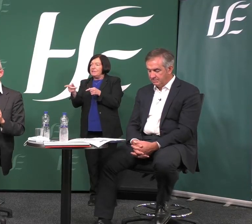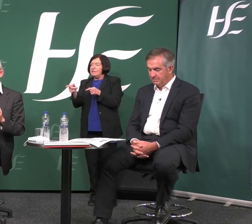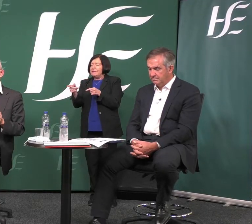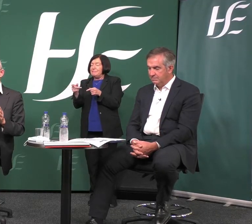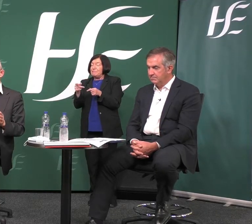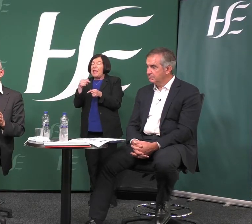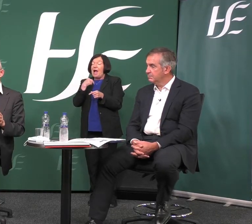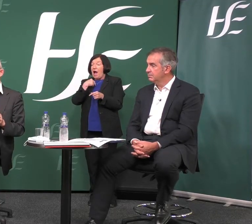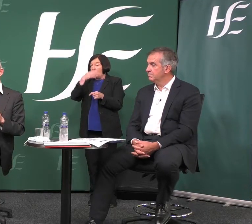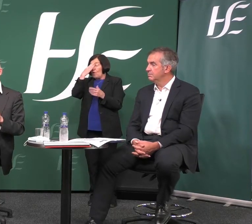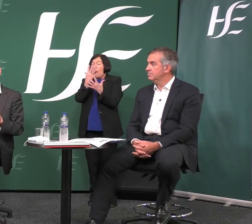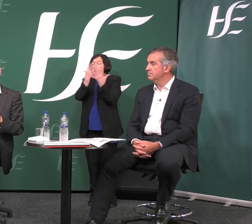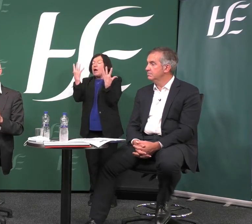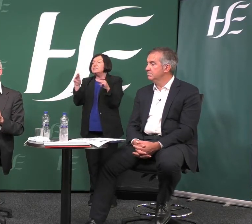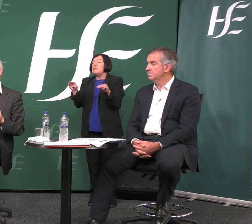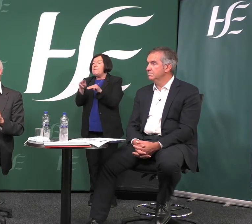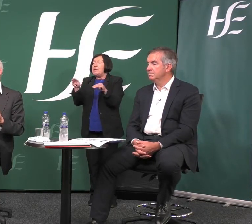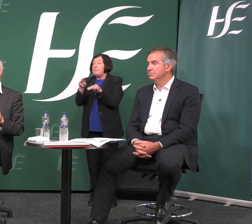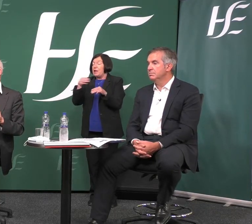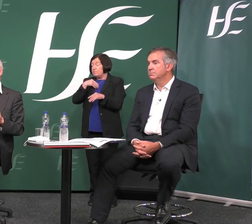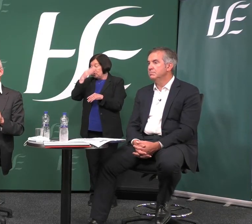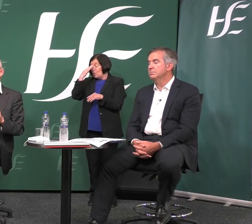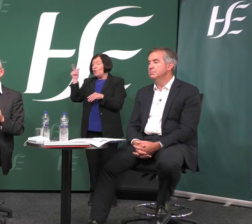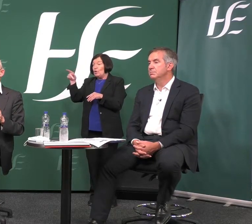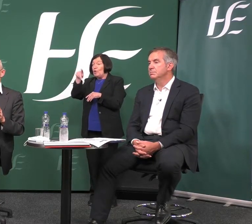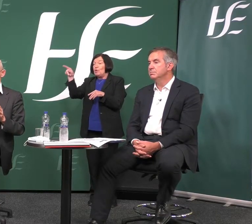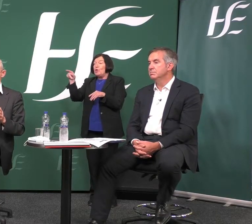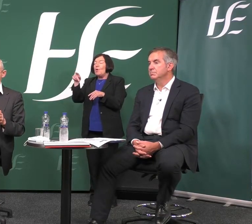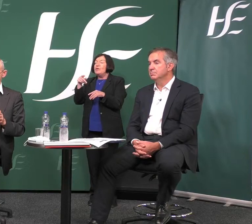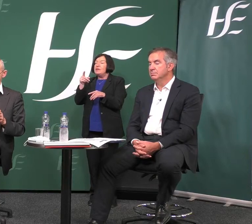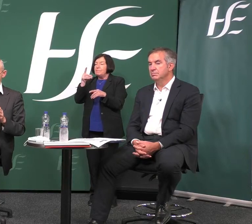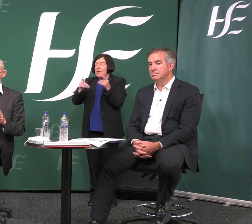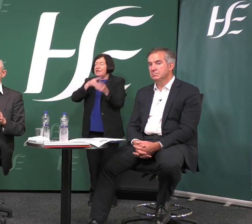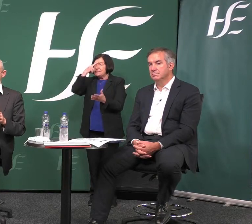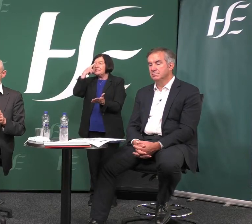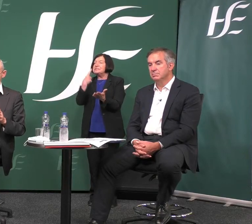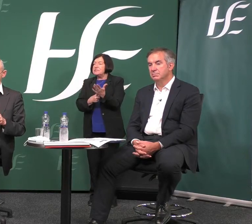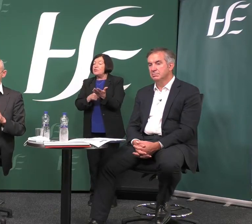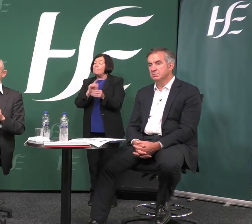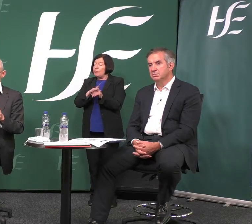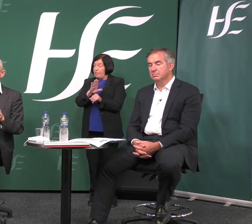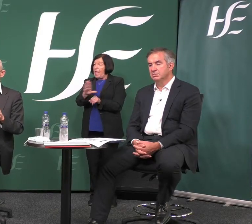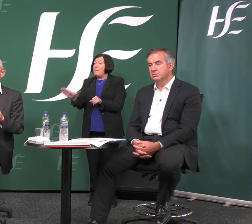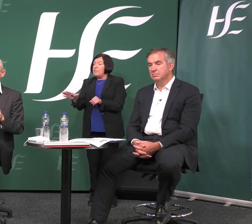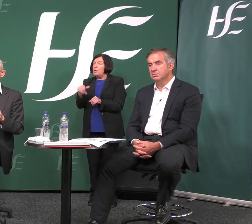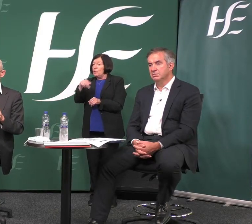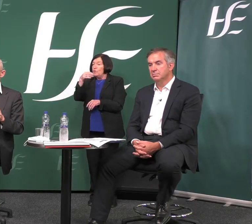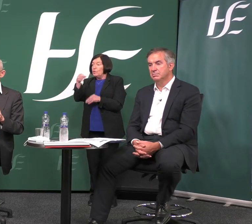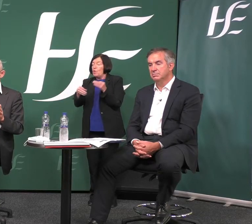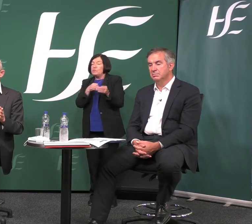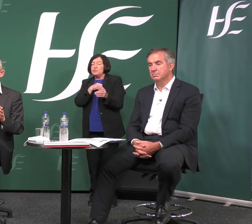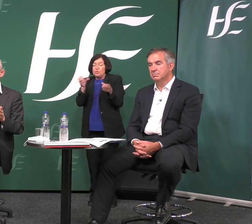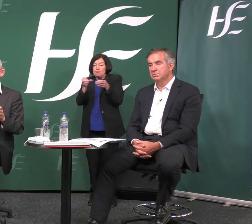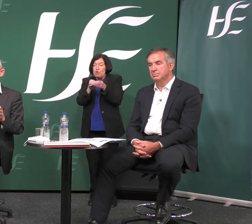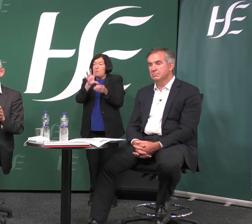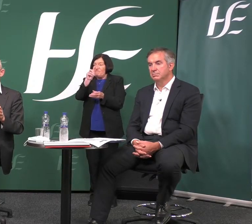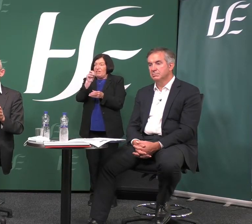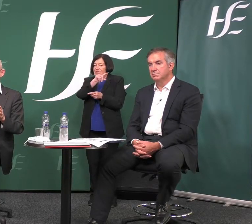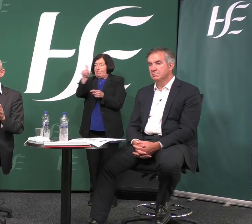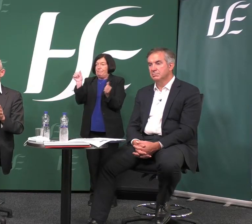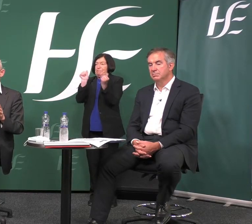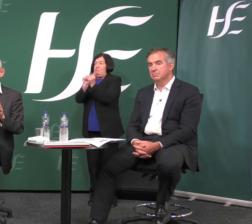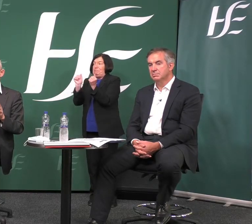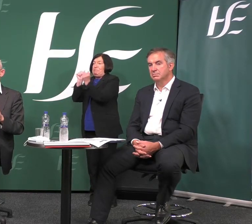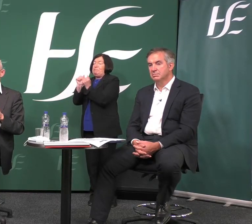targets. And I know lots of people, and I'm sure many of the people know lots of people who've made decisions that for them, you can go to a group of 50, but they're not going to